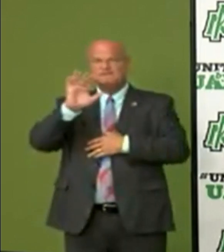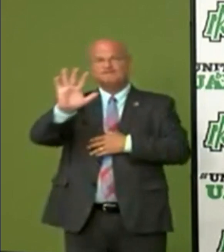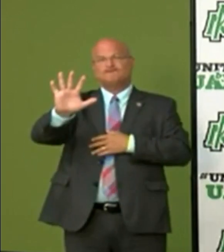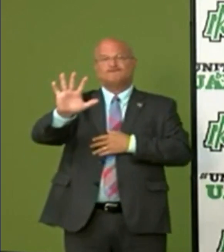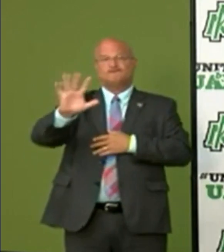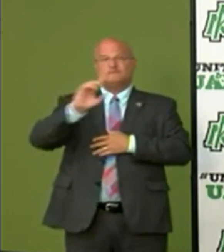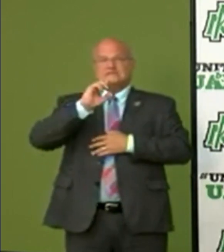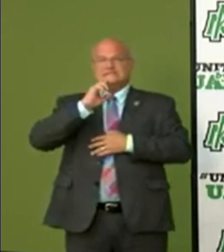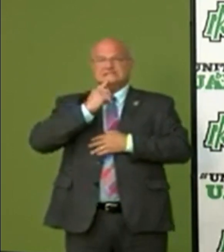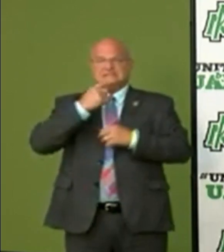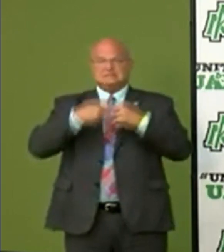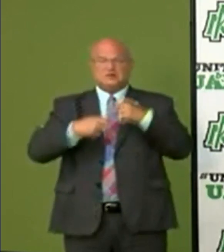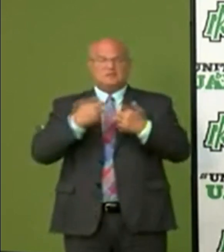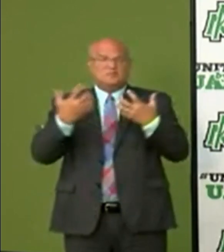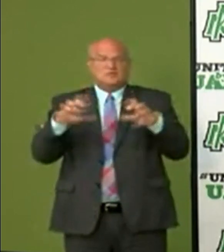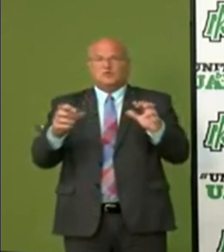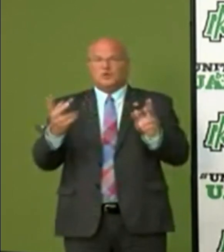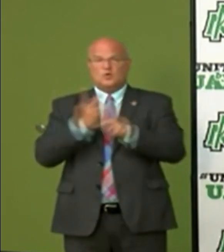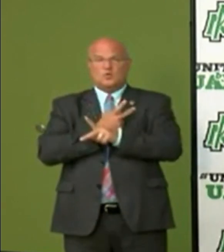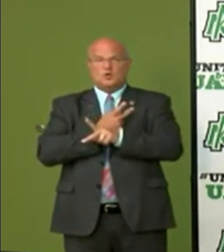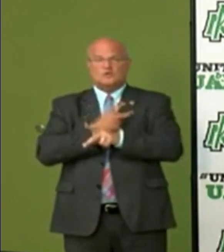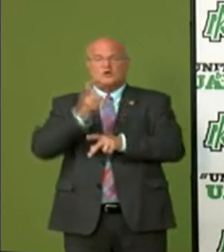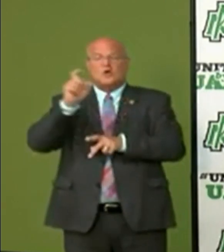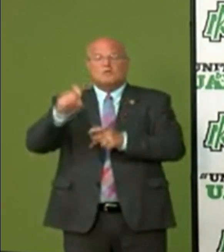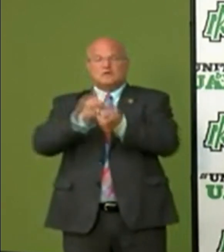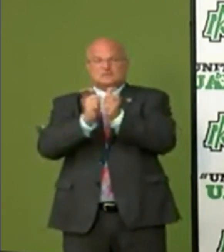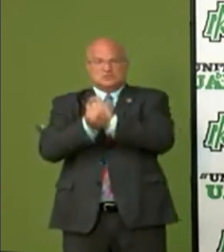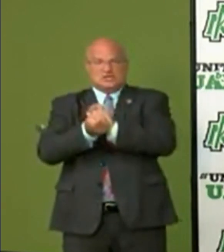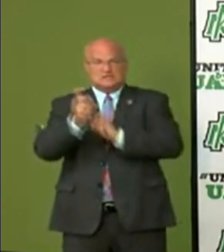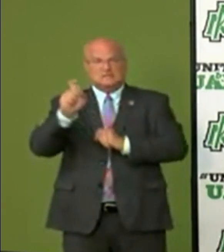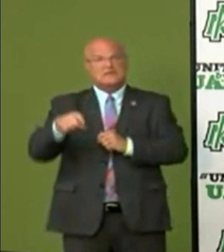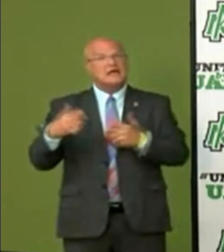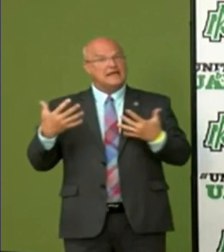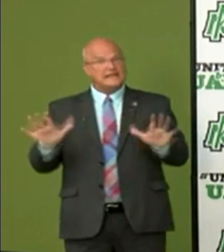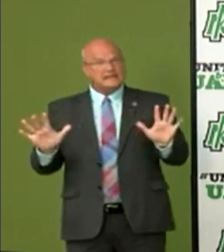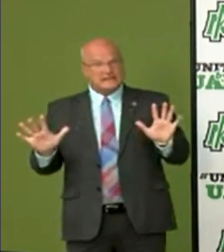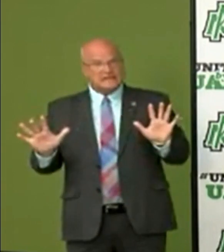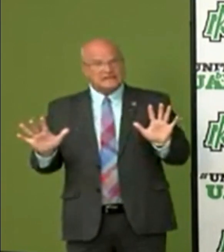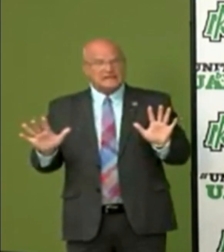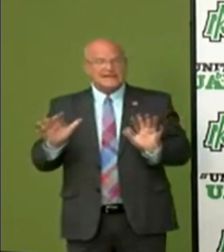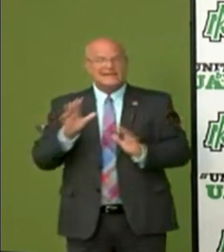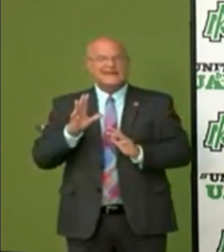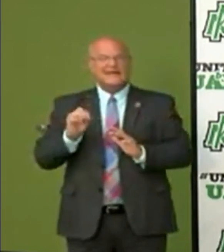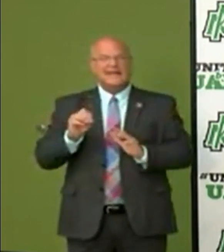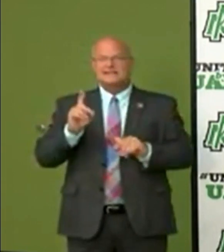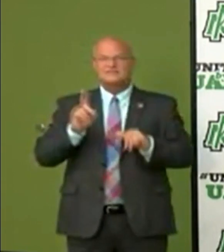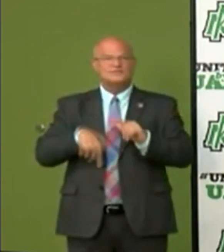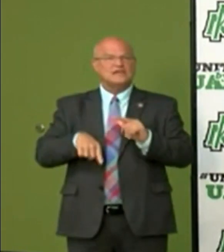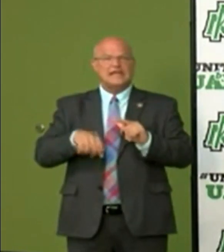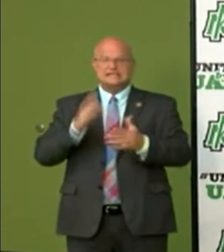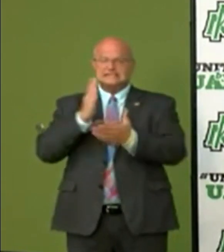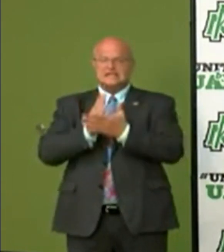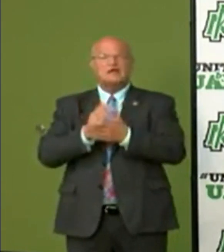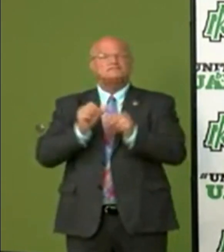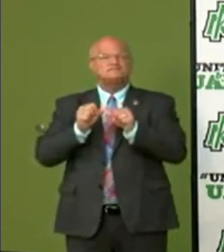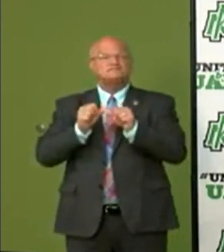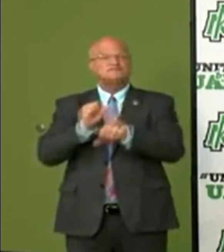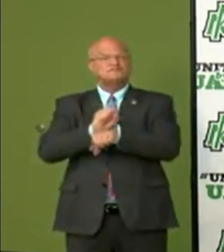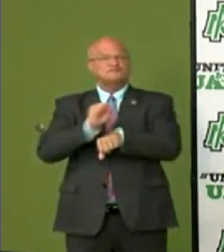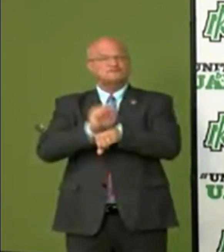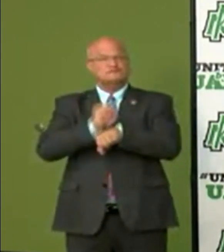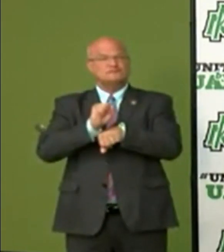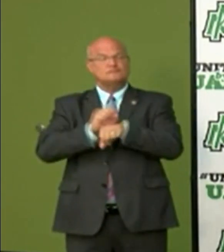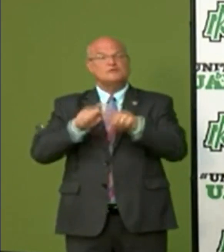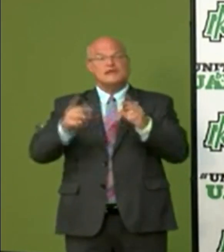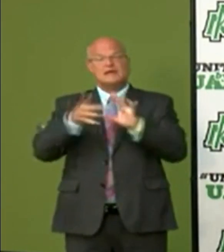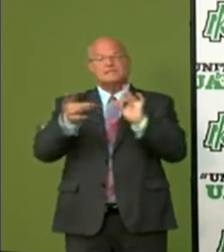a serious problem that we don't want to get worse and we got to turn it around. And they did. And you can't let up, you got to keep after it, but that's